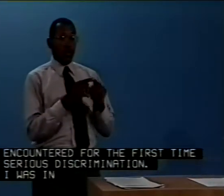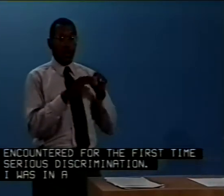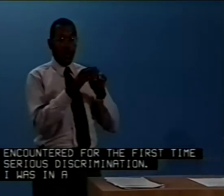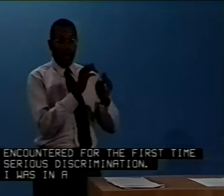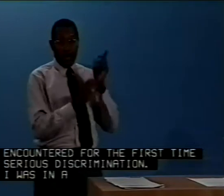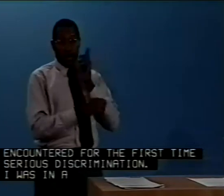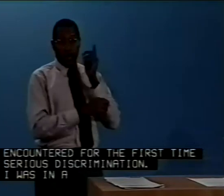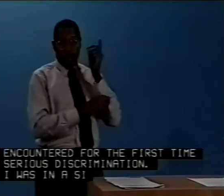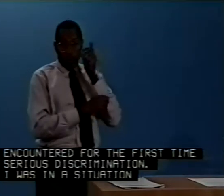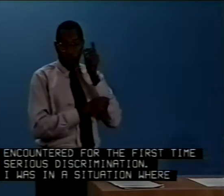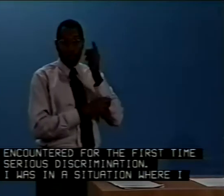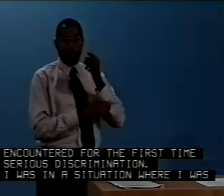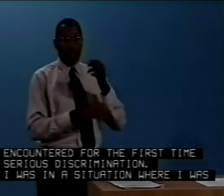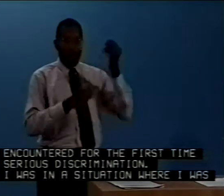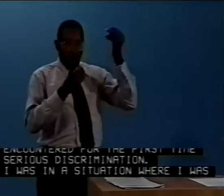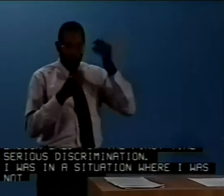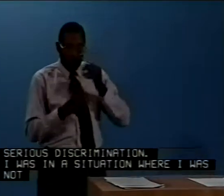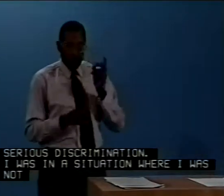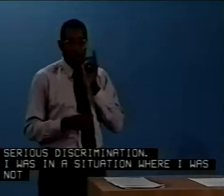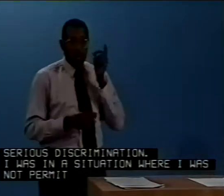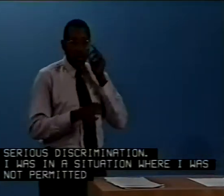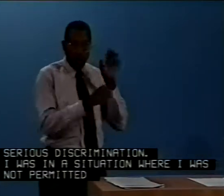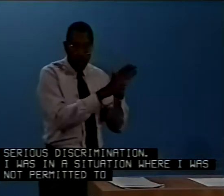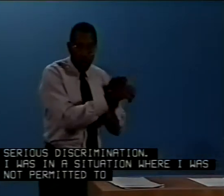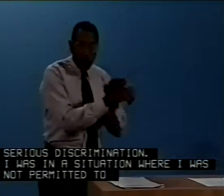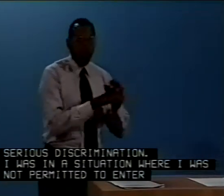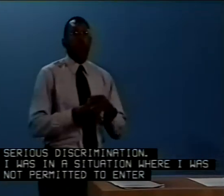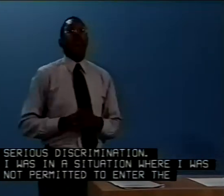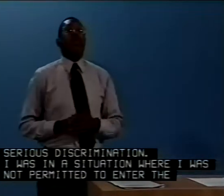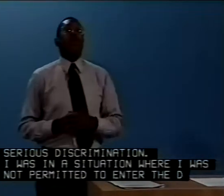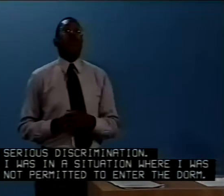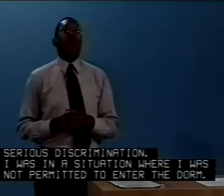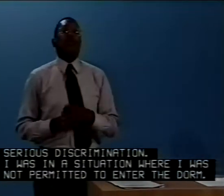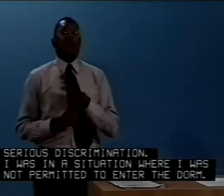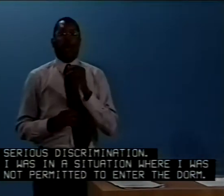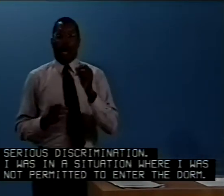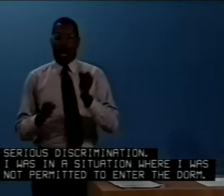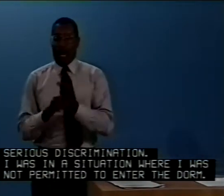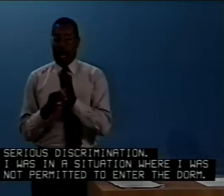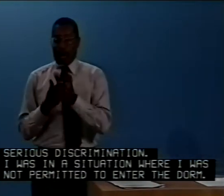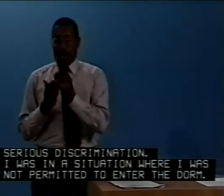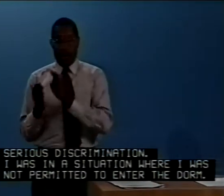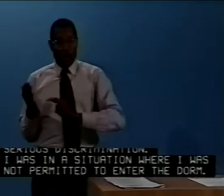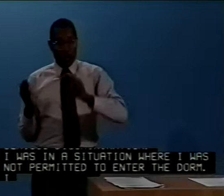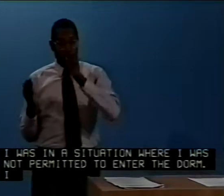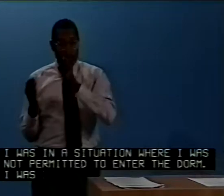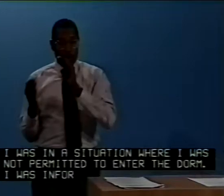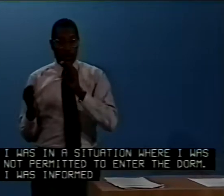permitted to enter the dorm. I was informed that they were full.